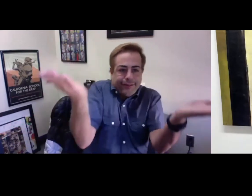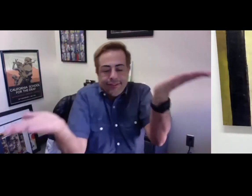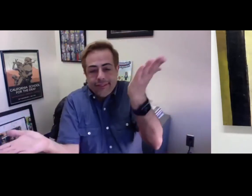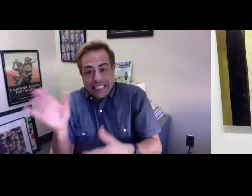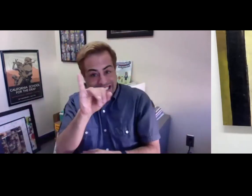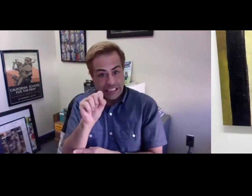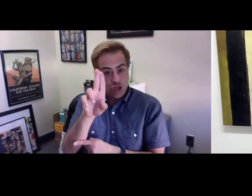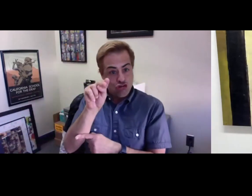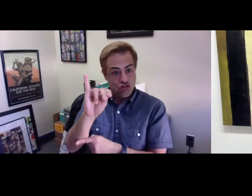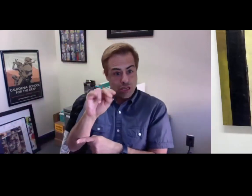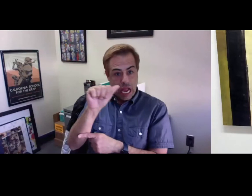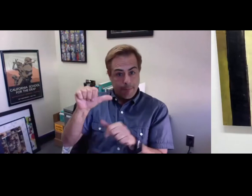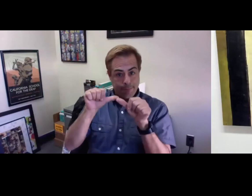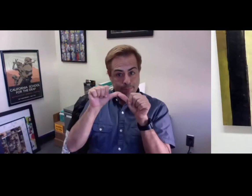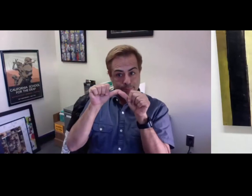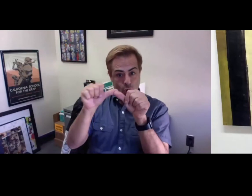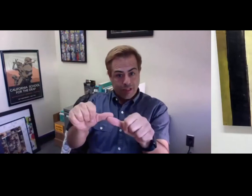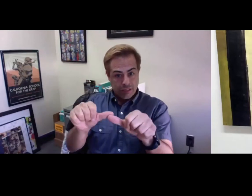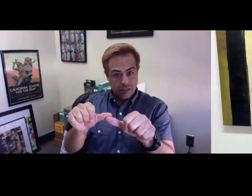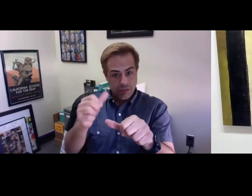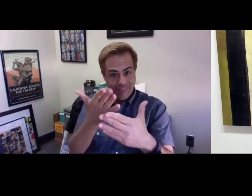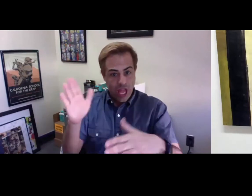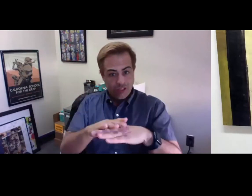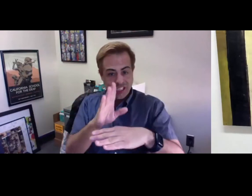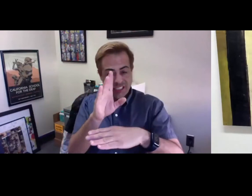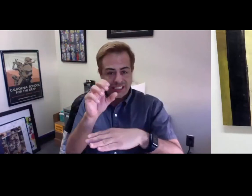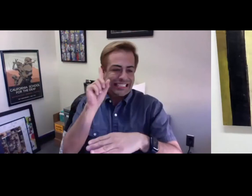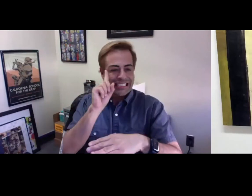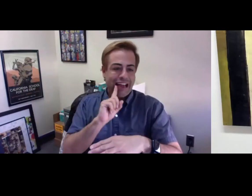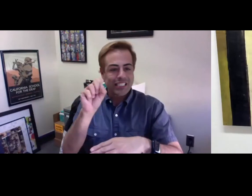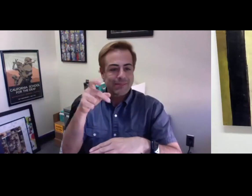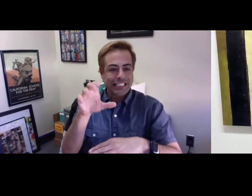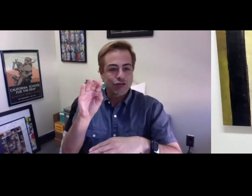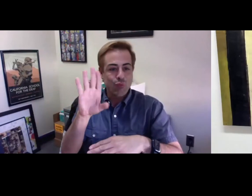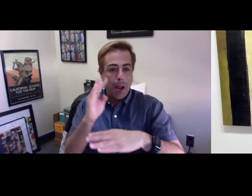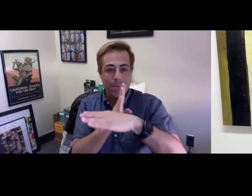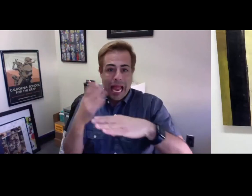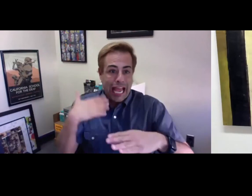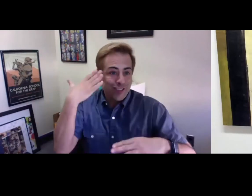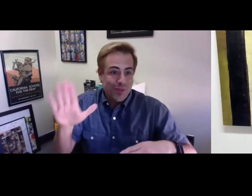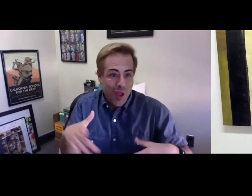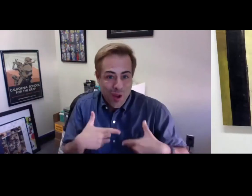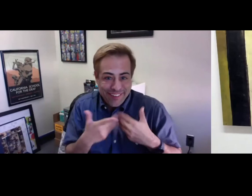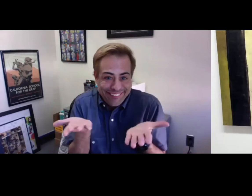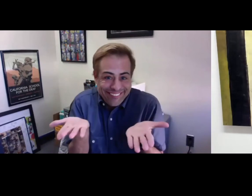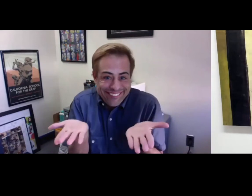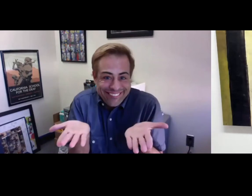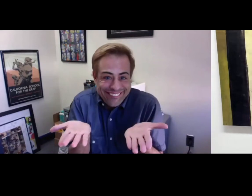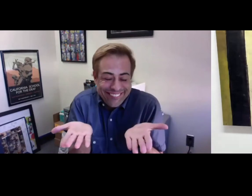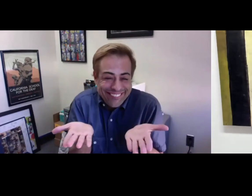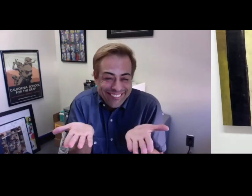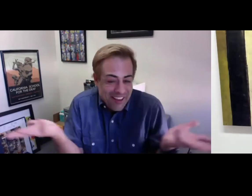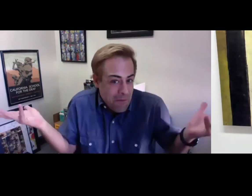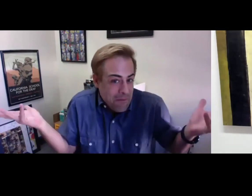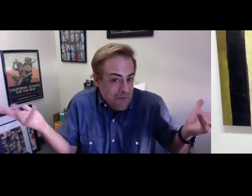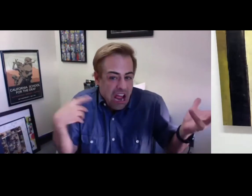an interesting thing. So it may not be a permanent thing on the deaf spectrum.